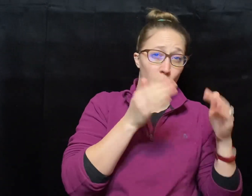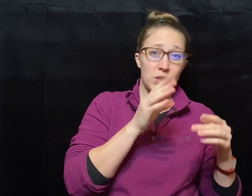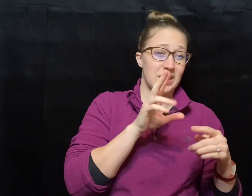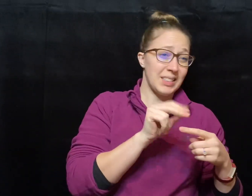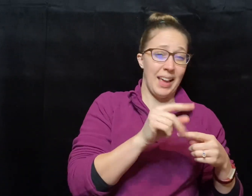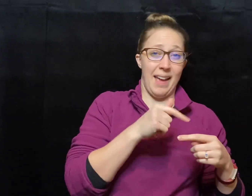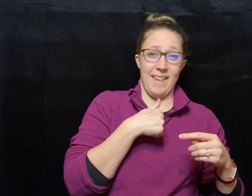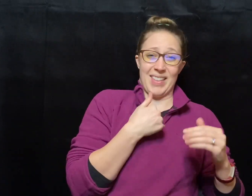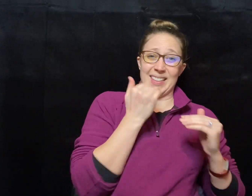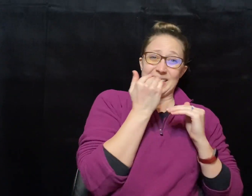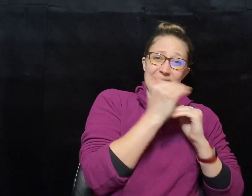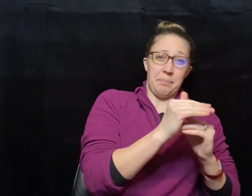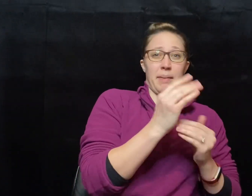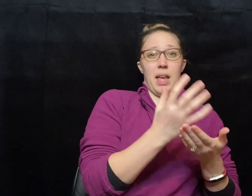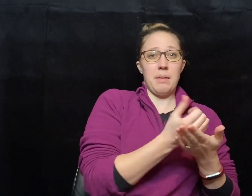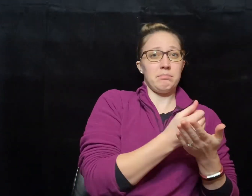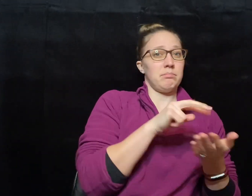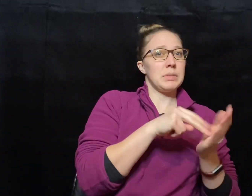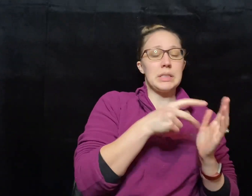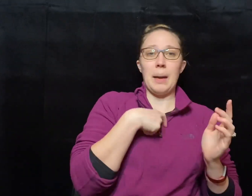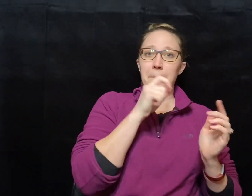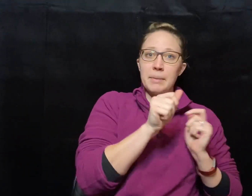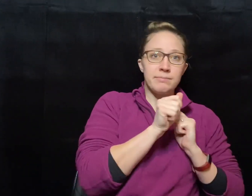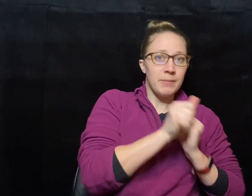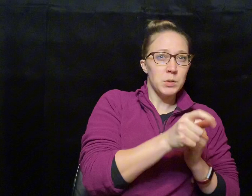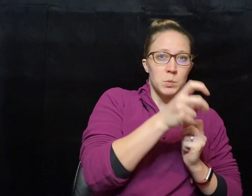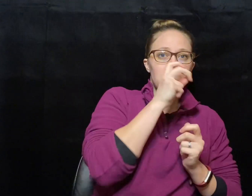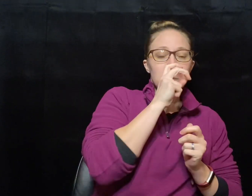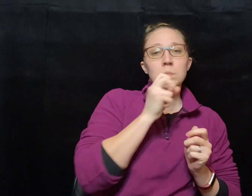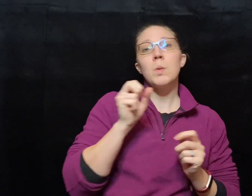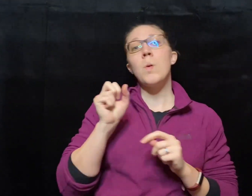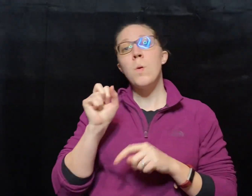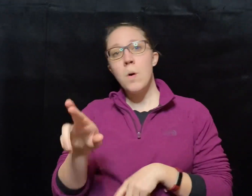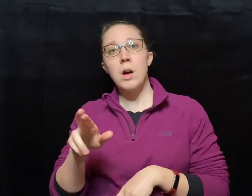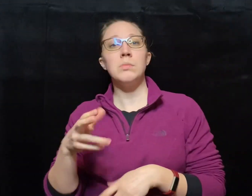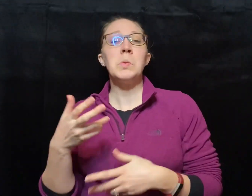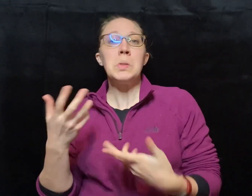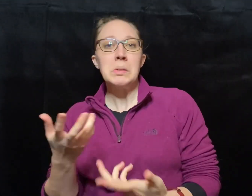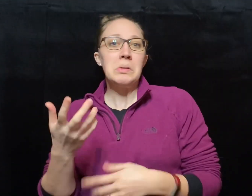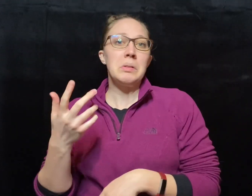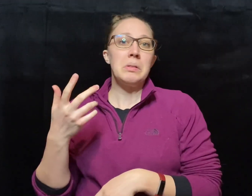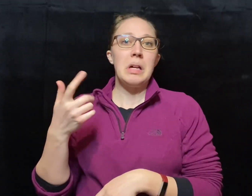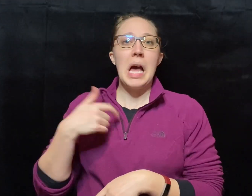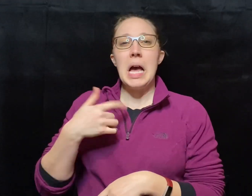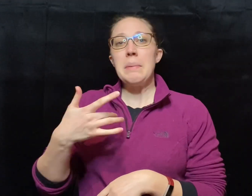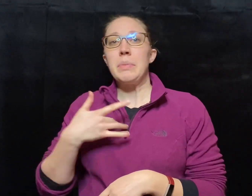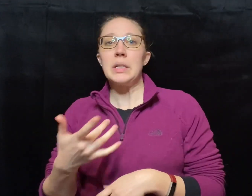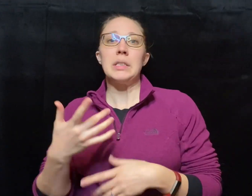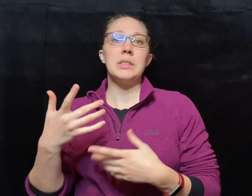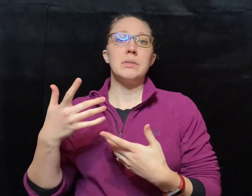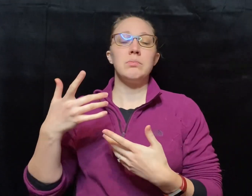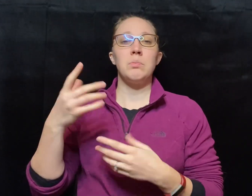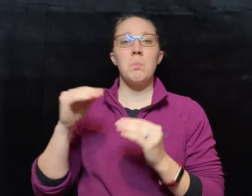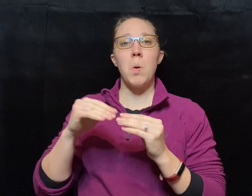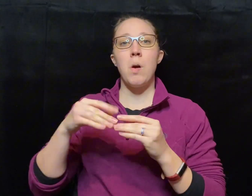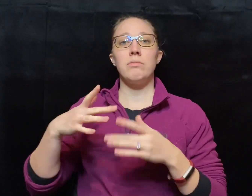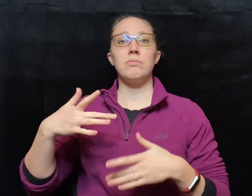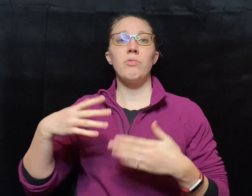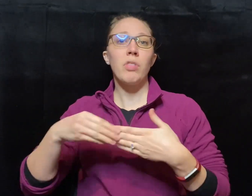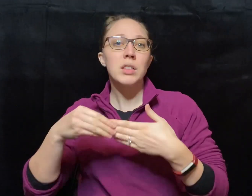your personality or your income style. So maybe, for example, you have a really strict income and you feel like the income driven